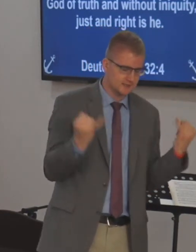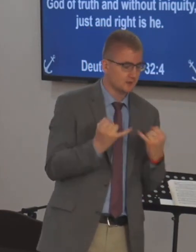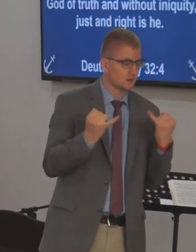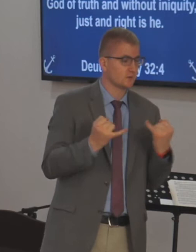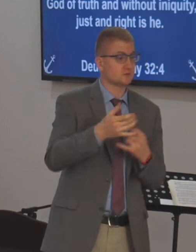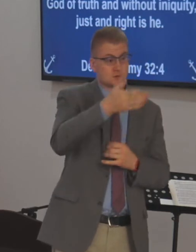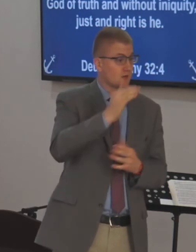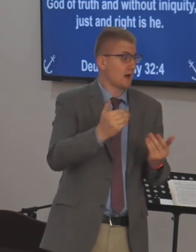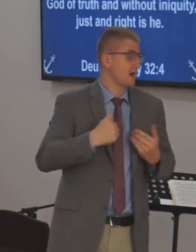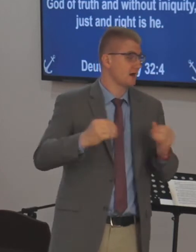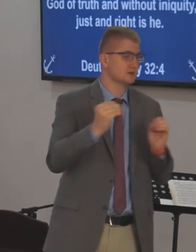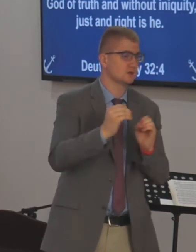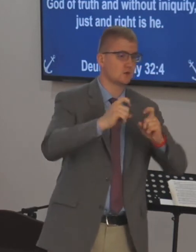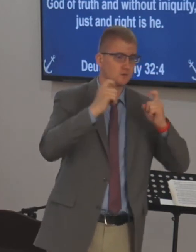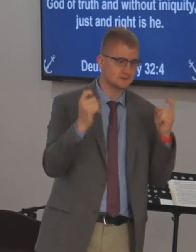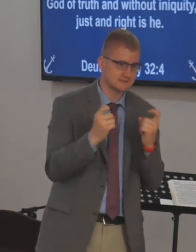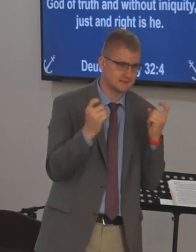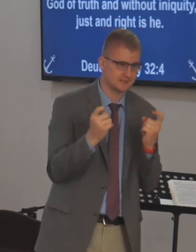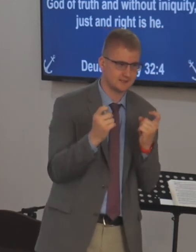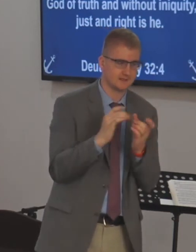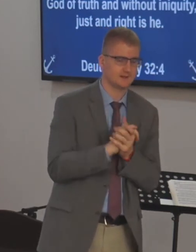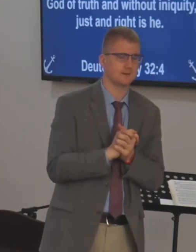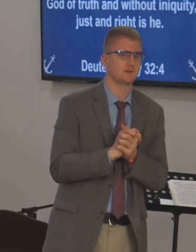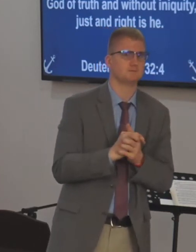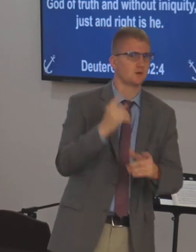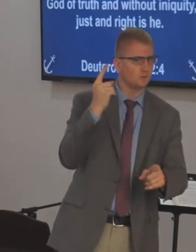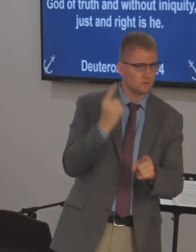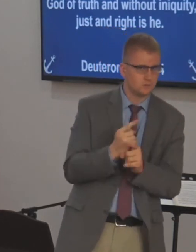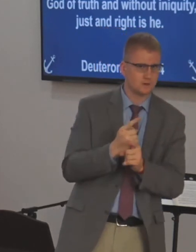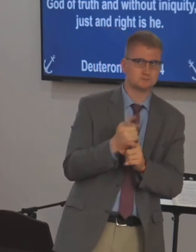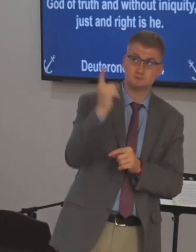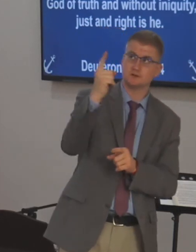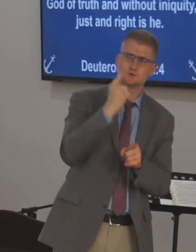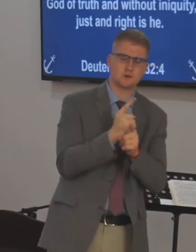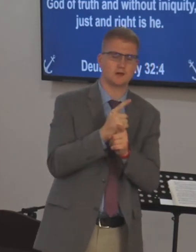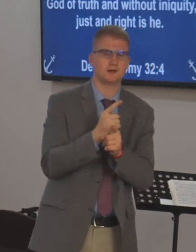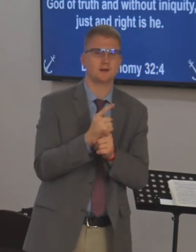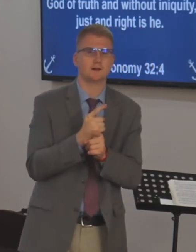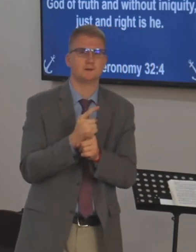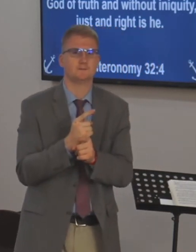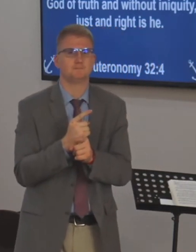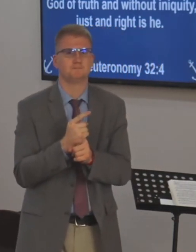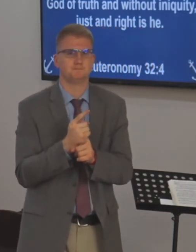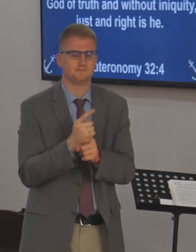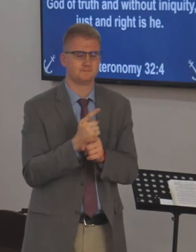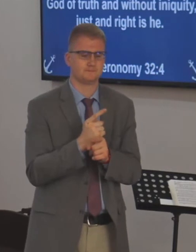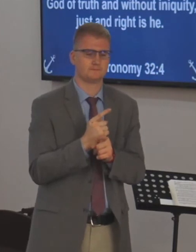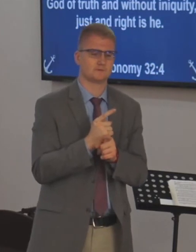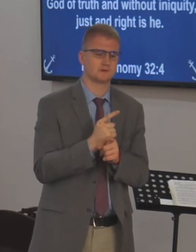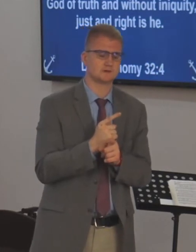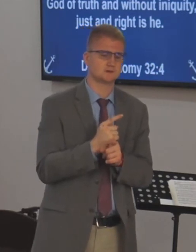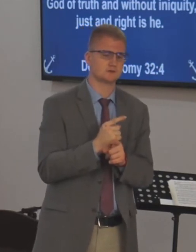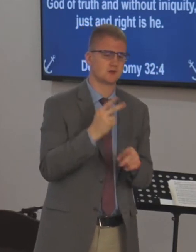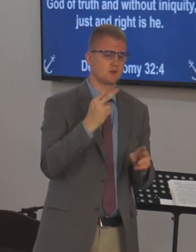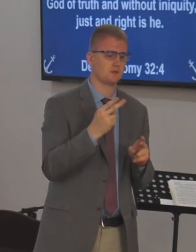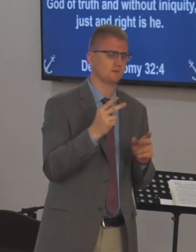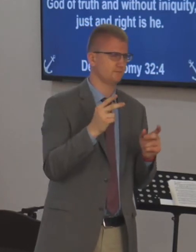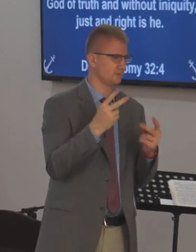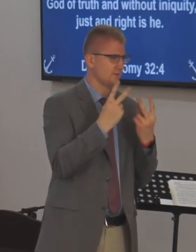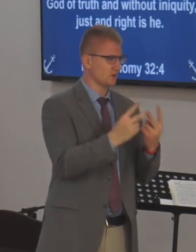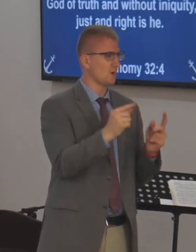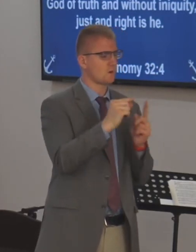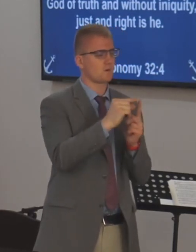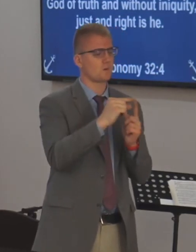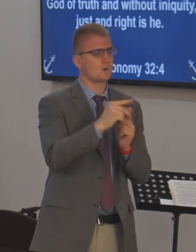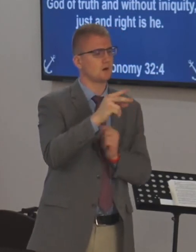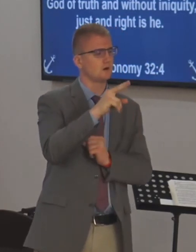God. Just and right is he. You see that word rock? It's capitalized, isn't it? I believe you'll find it four times